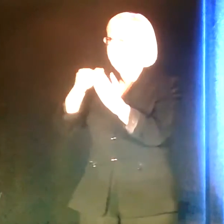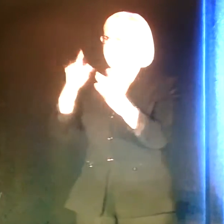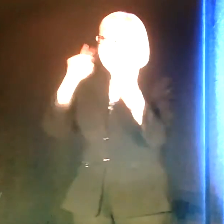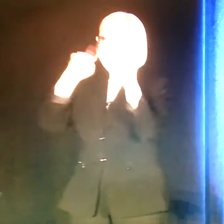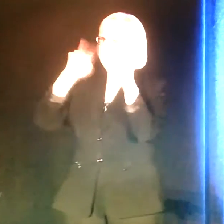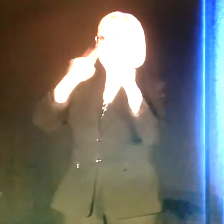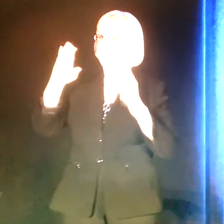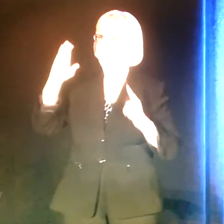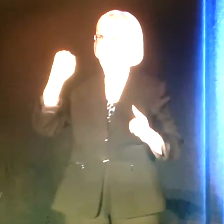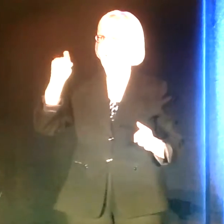Talking about